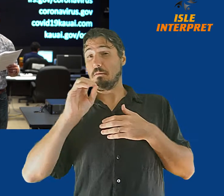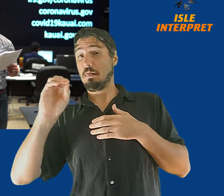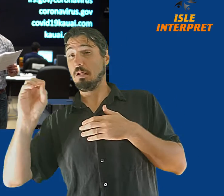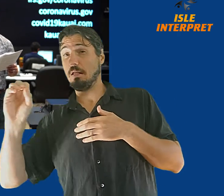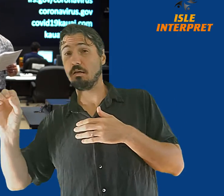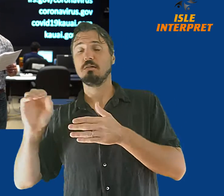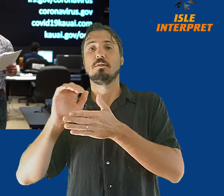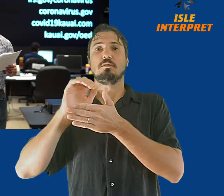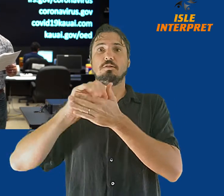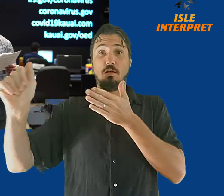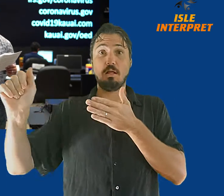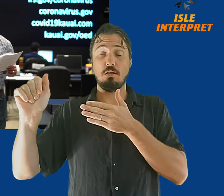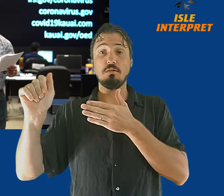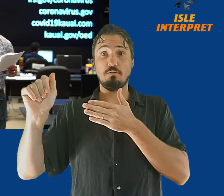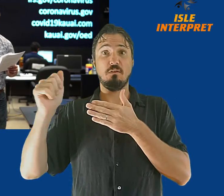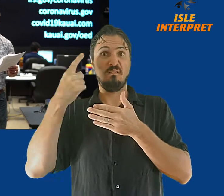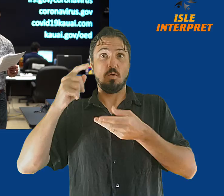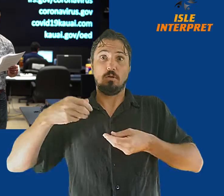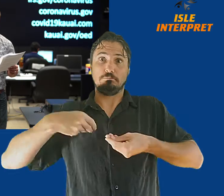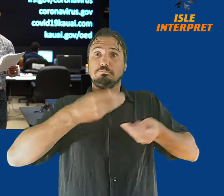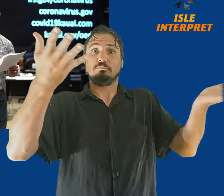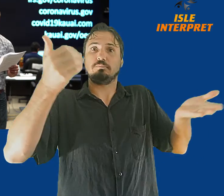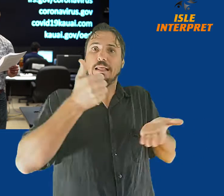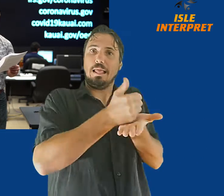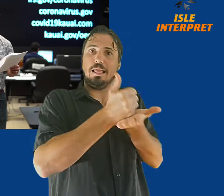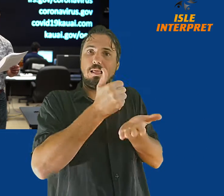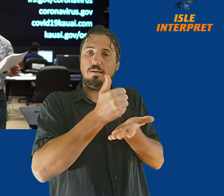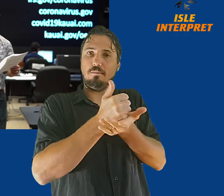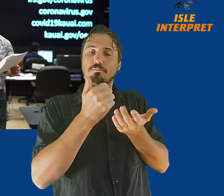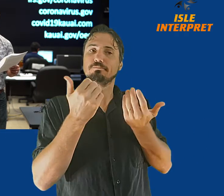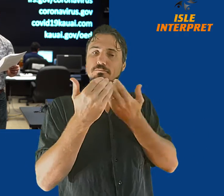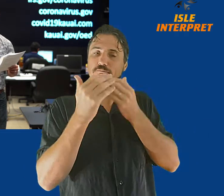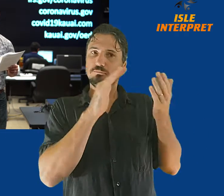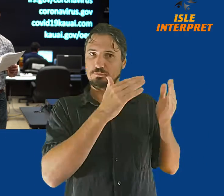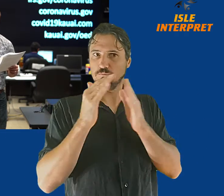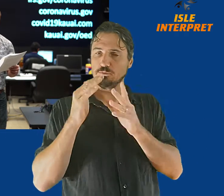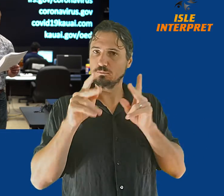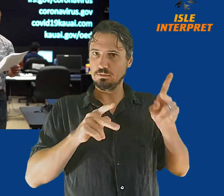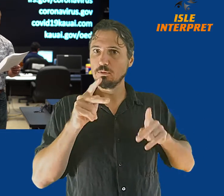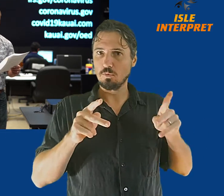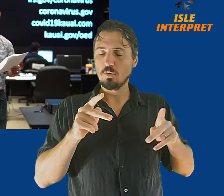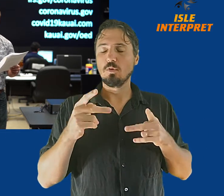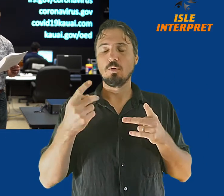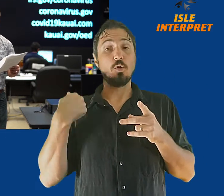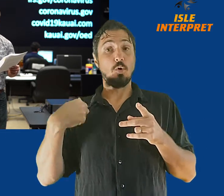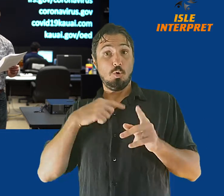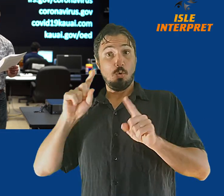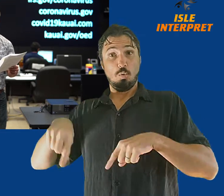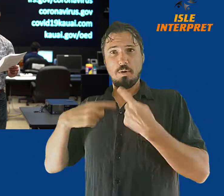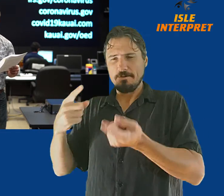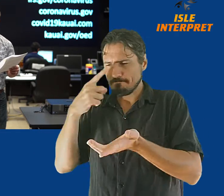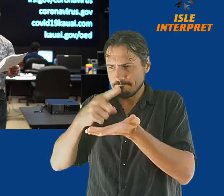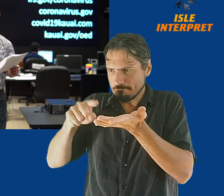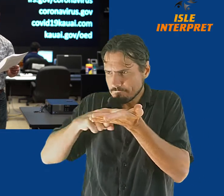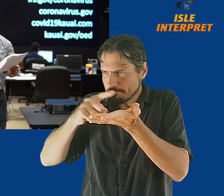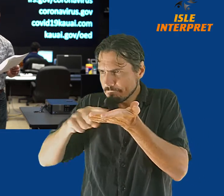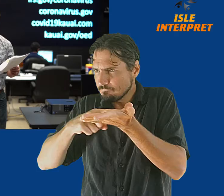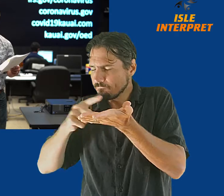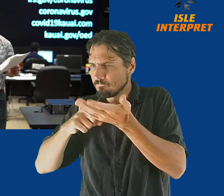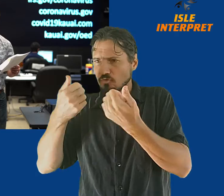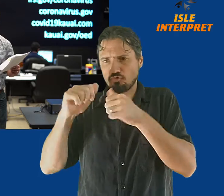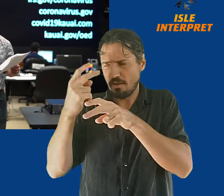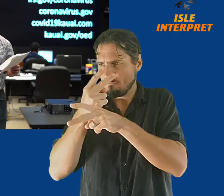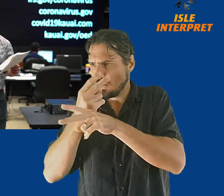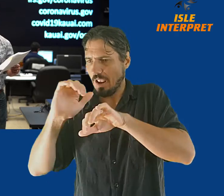details about the stimulus, how it supports our response to COVID-19, how it tees up stop the gap supports for